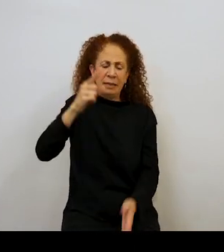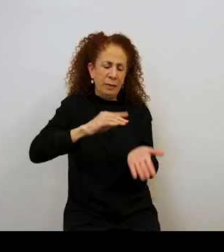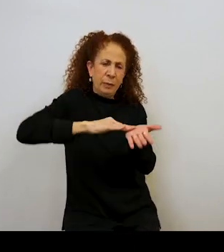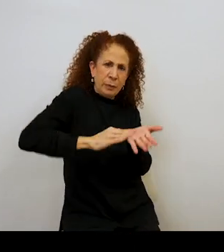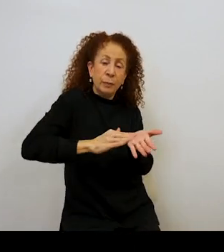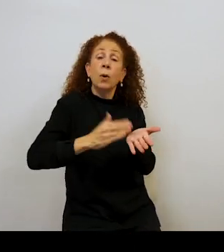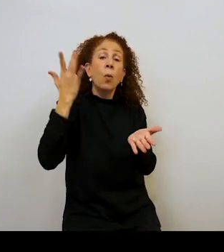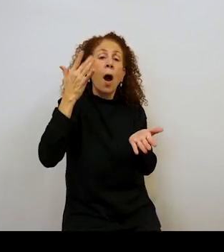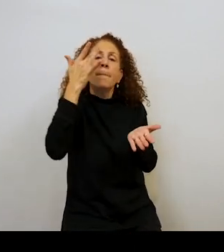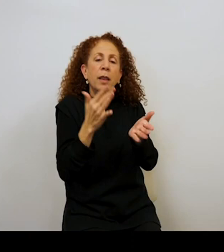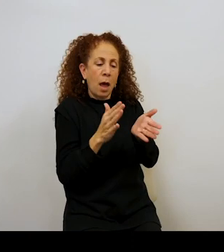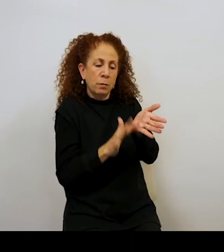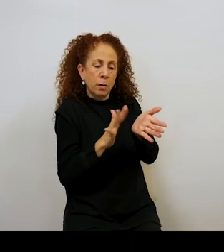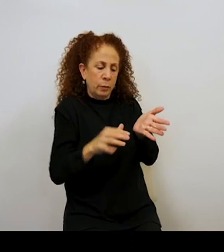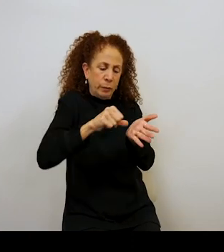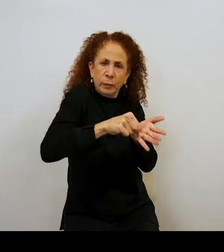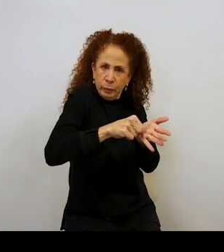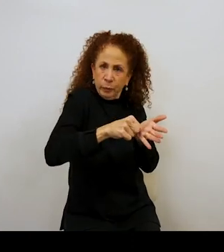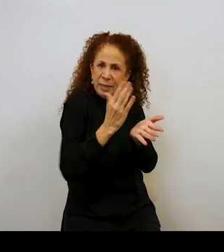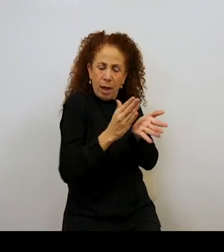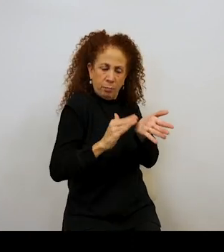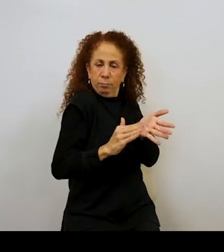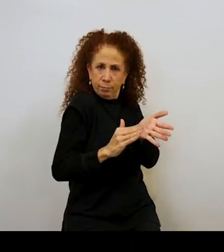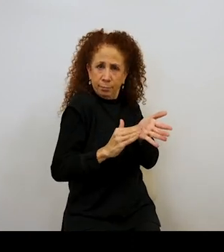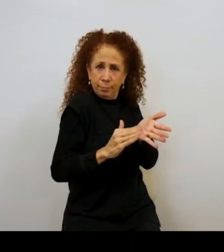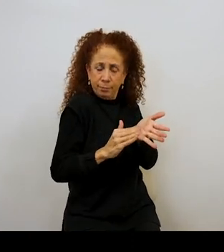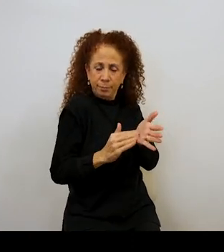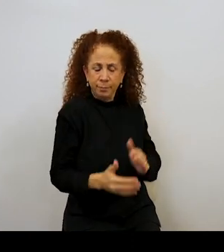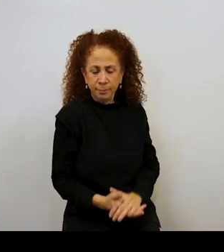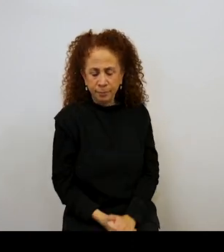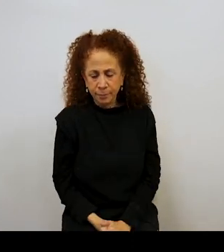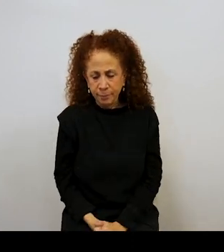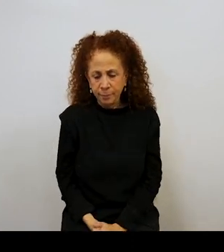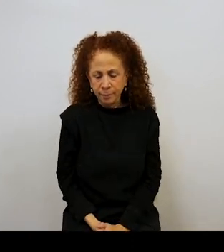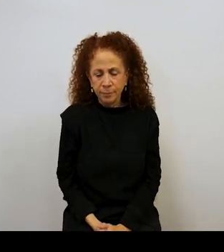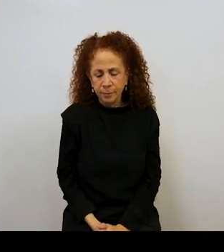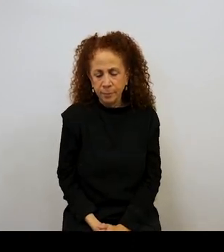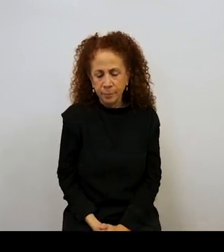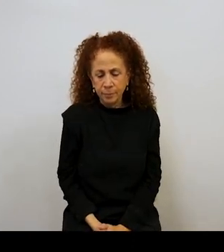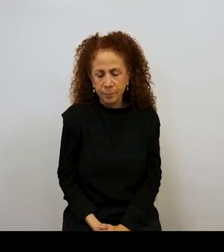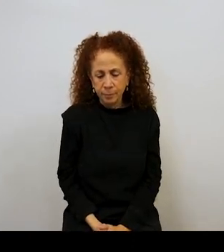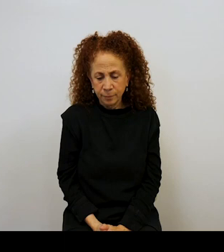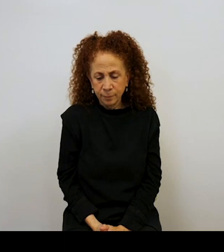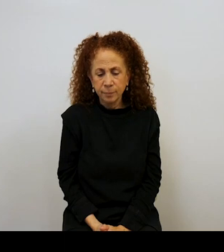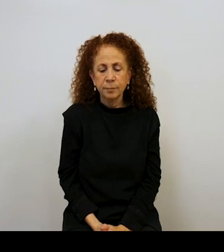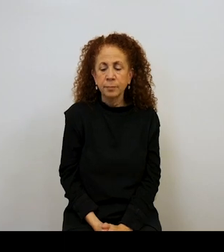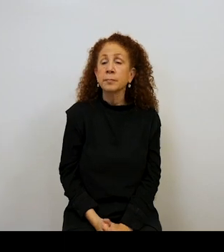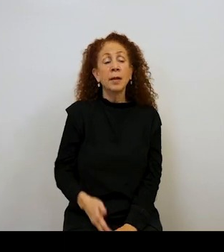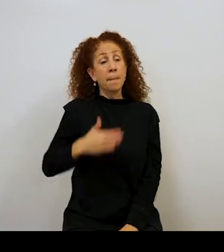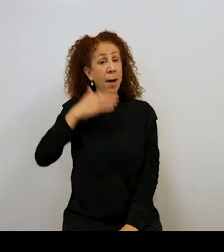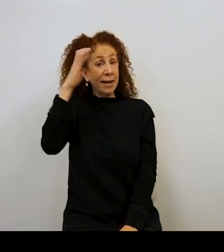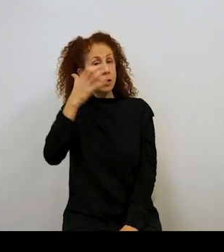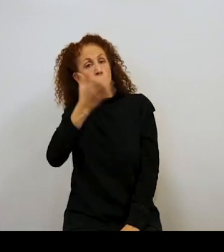against a drop of blood that appeared, staunching the inconsequential wound. "My Kutta cousin took something